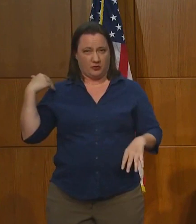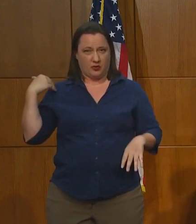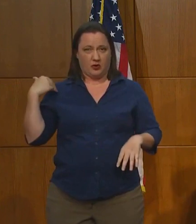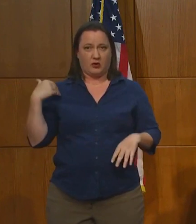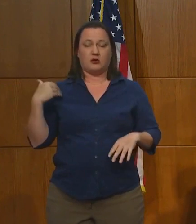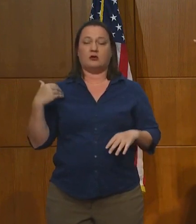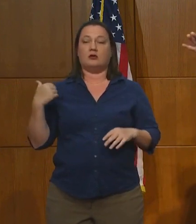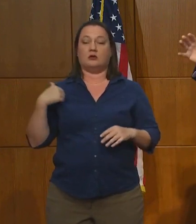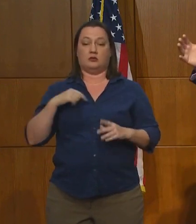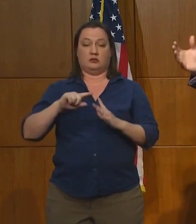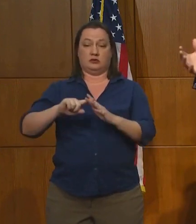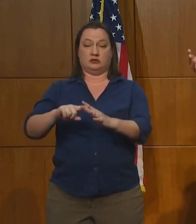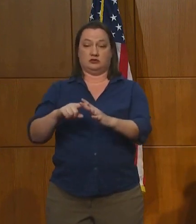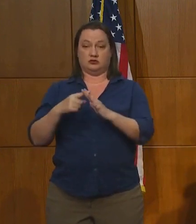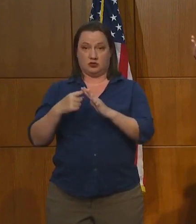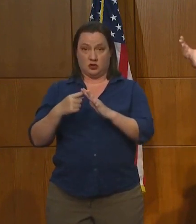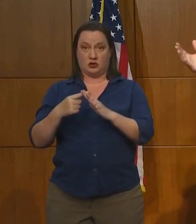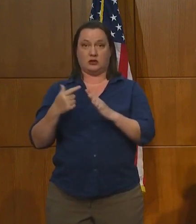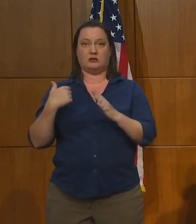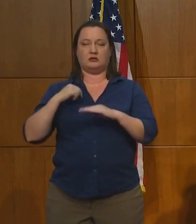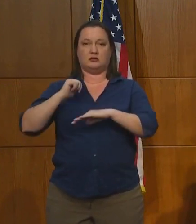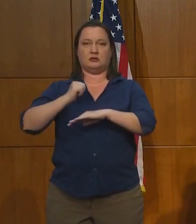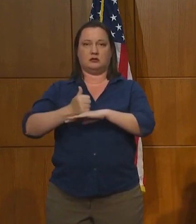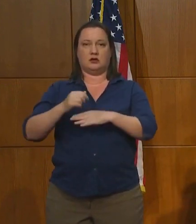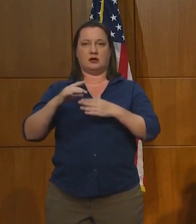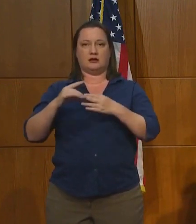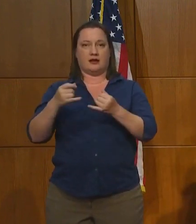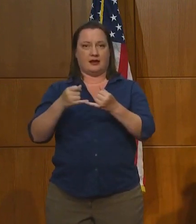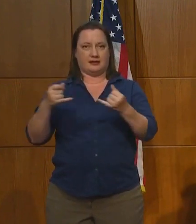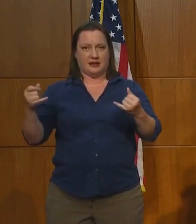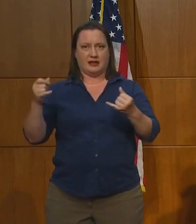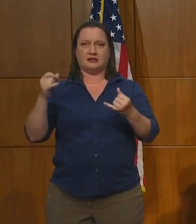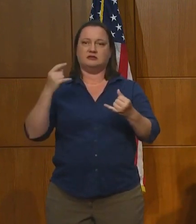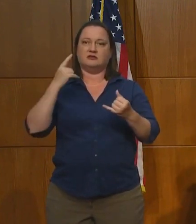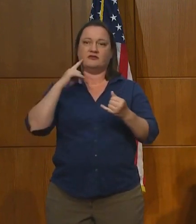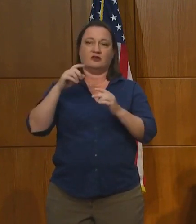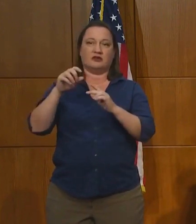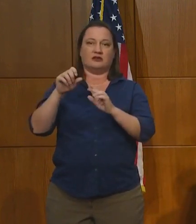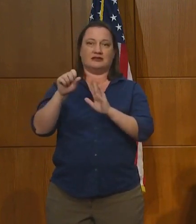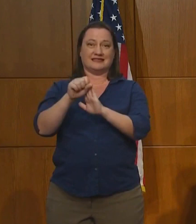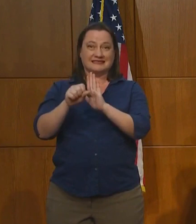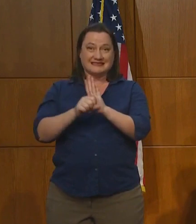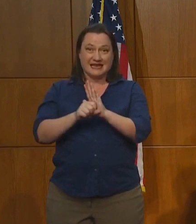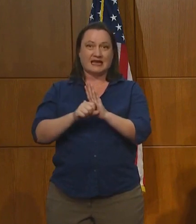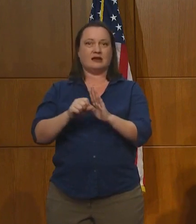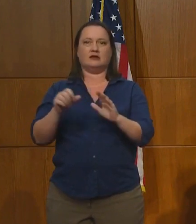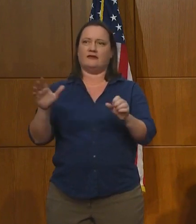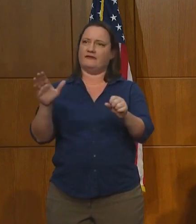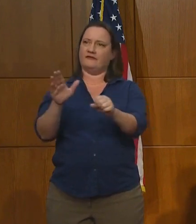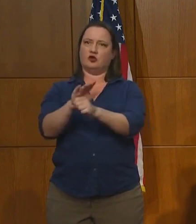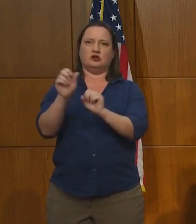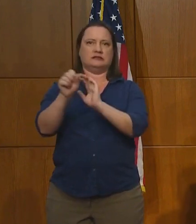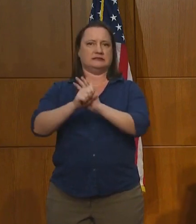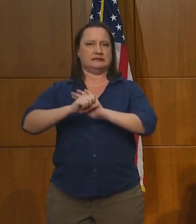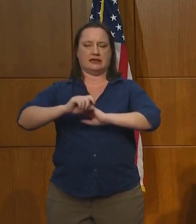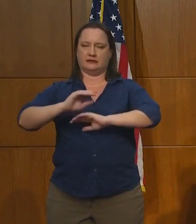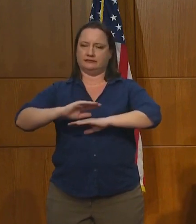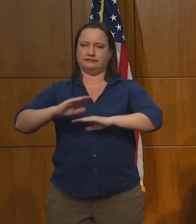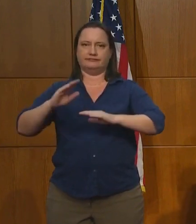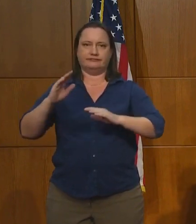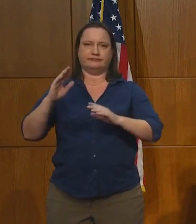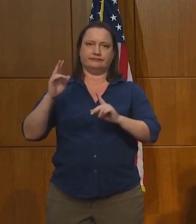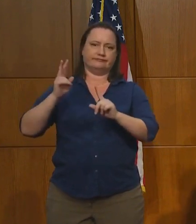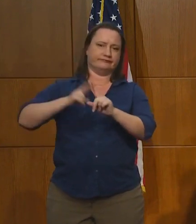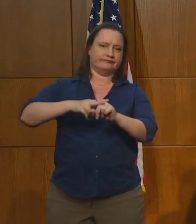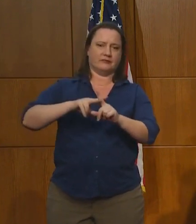all this started, we made guidelines statewide. That was to flatten the curve. Now it's about mitigation,